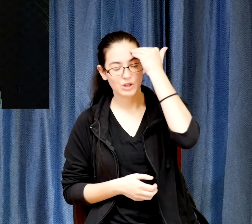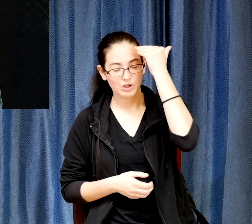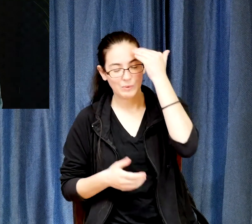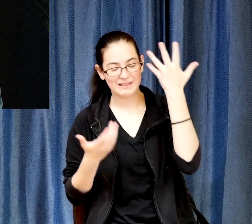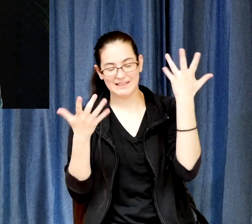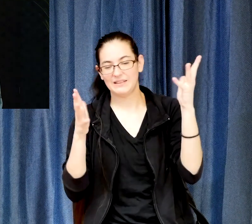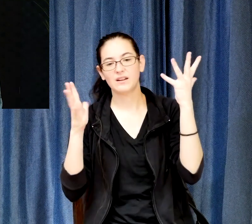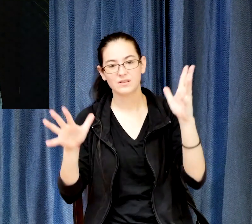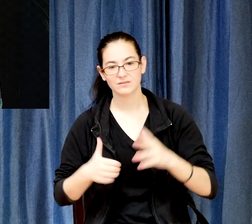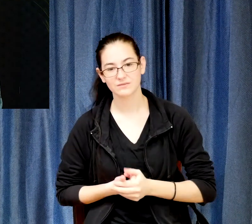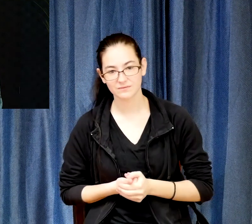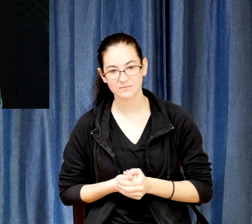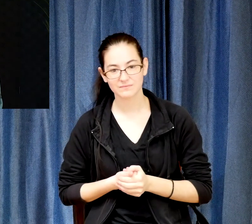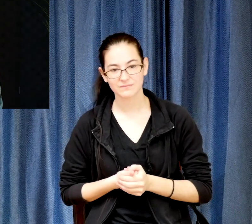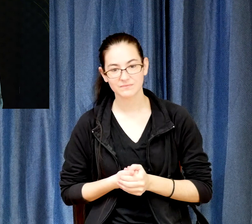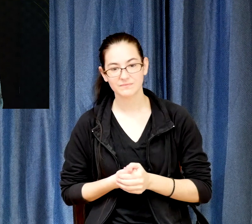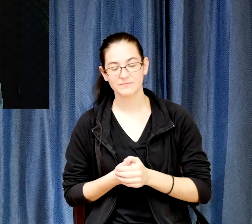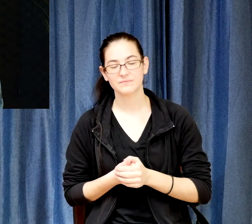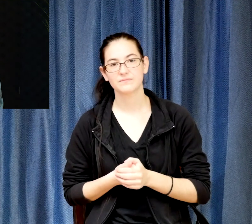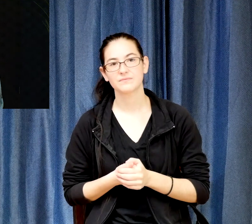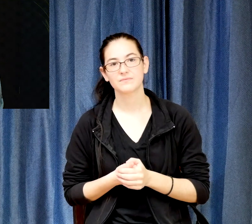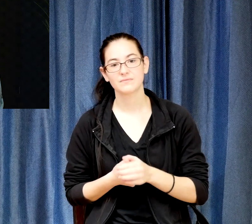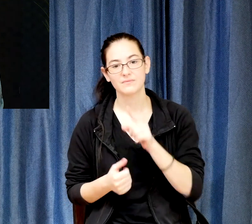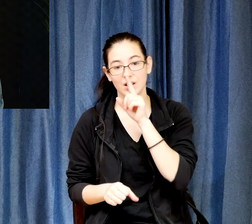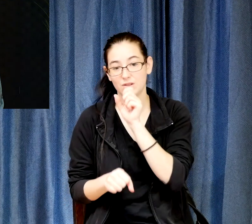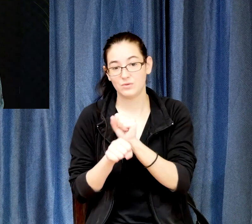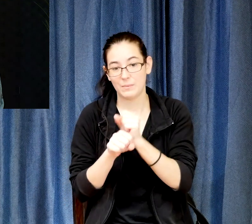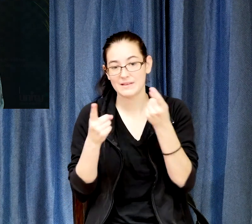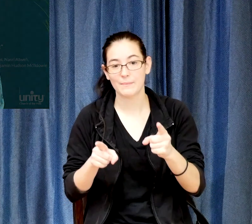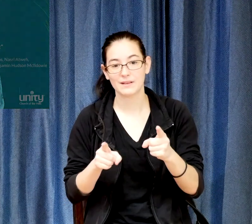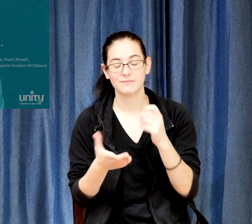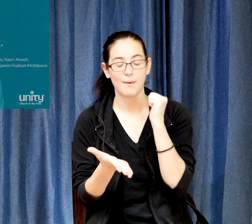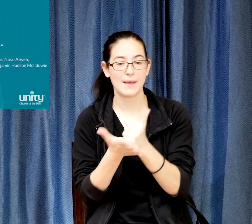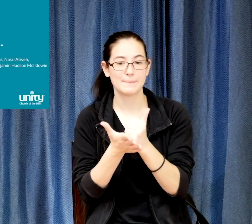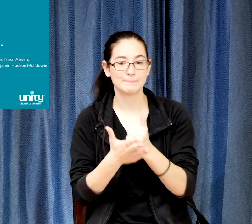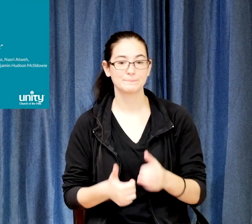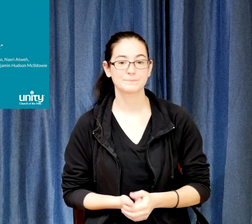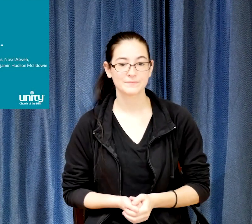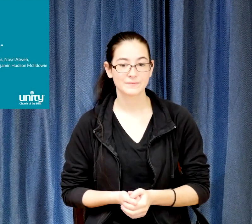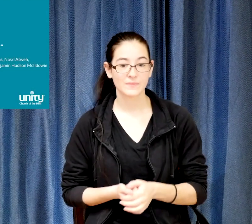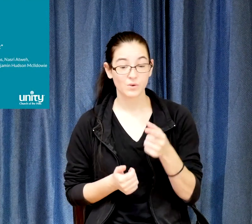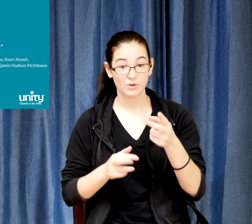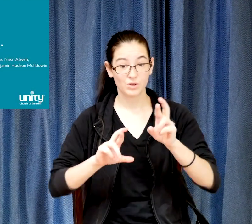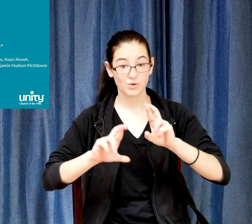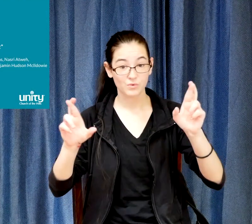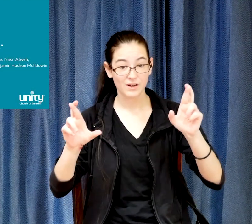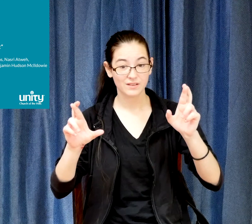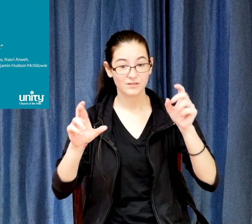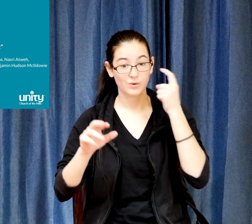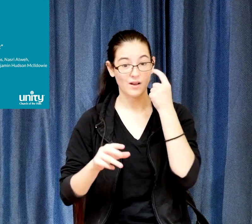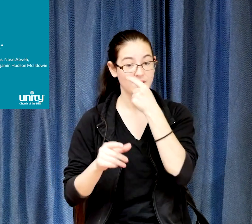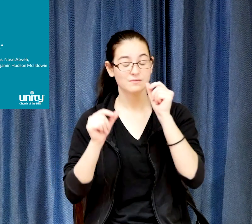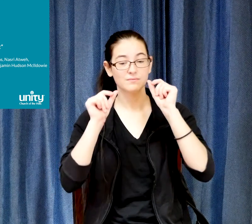done, and so it is. Amen. When you are ready, open your beautiful